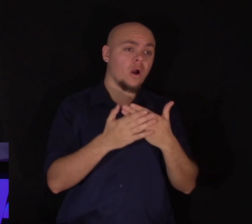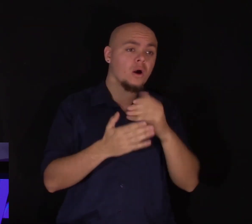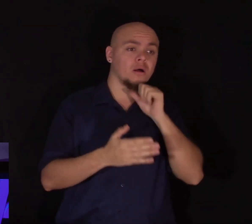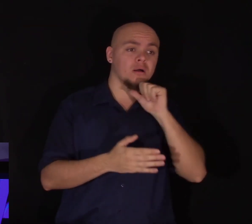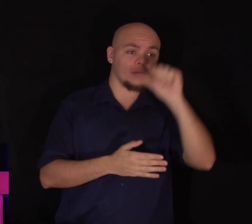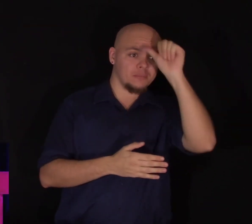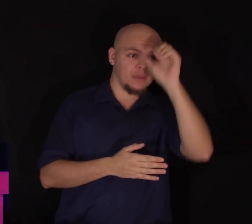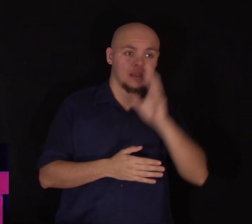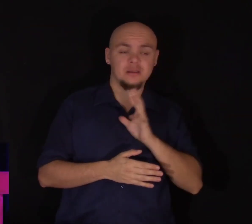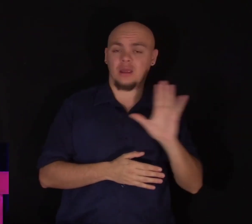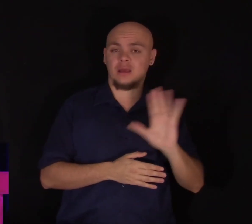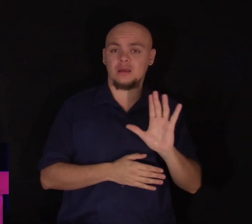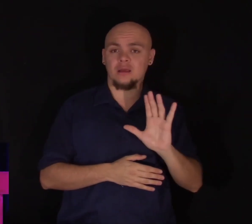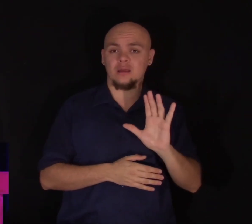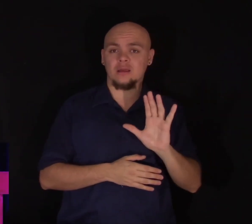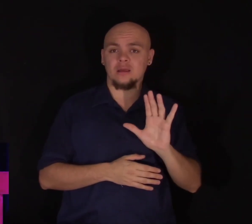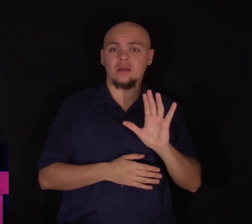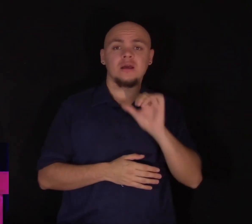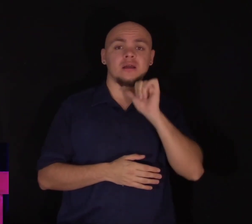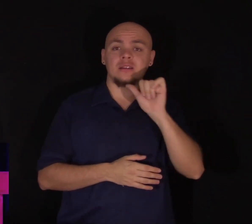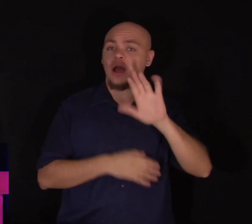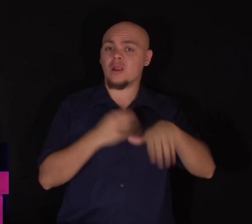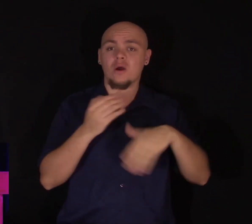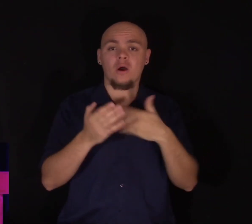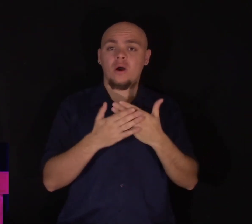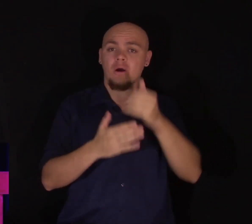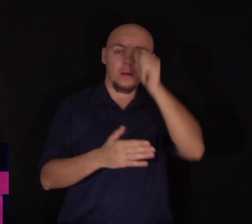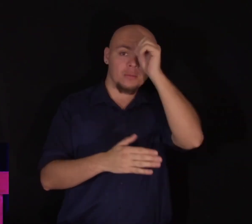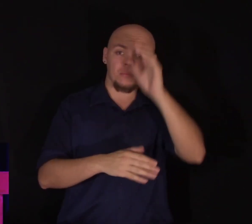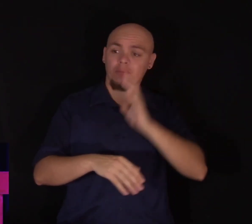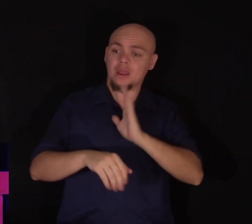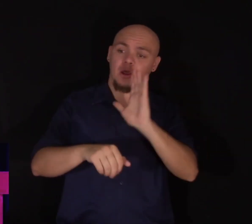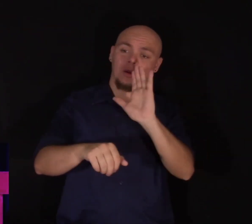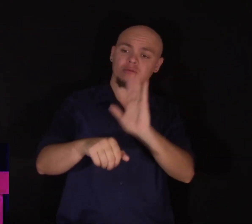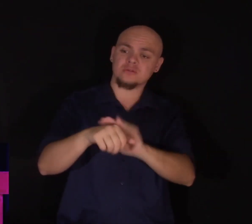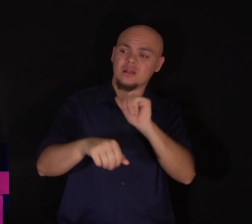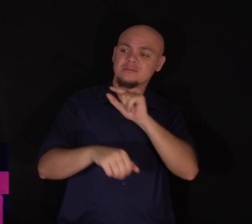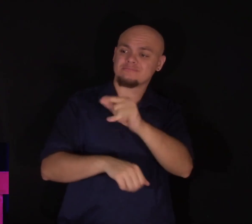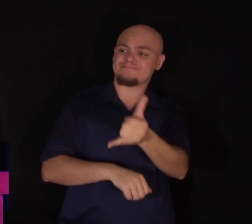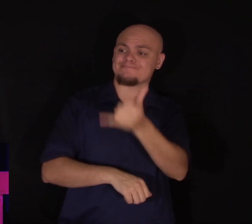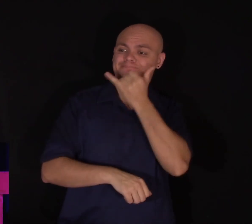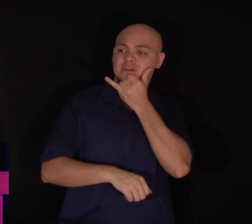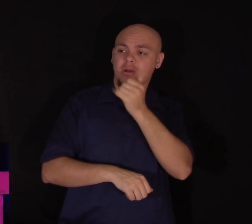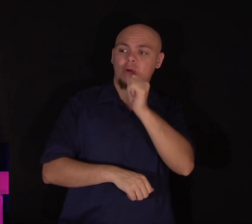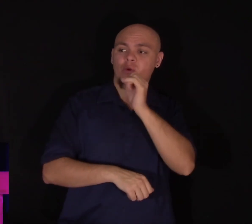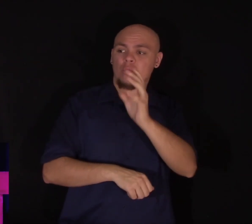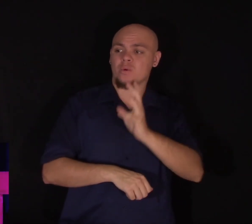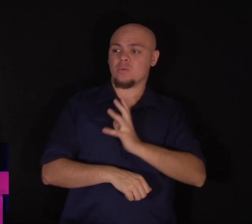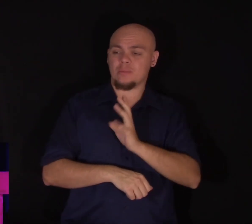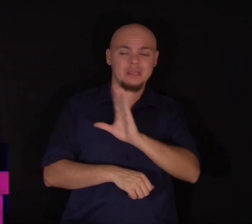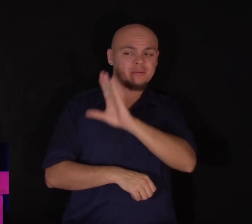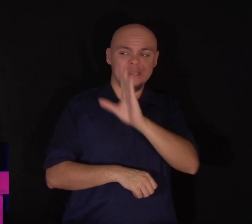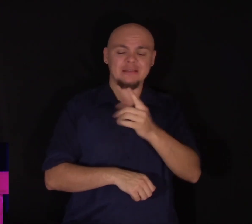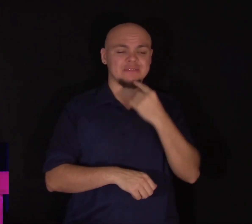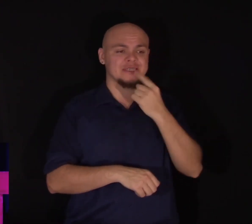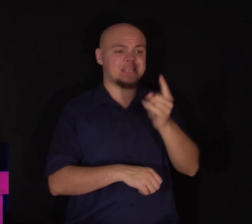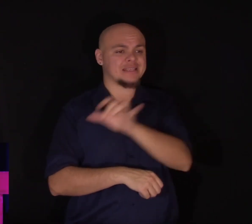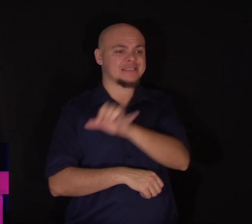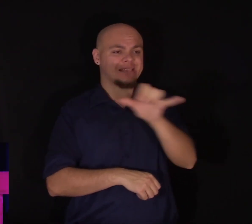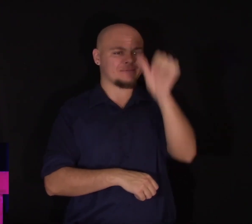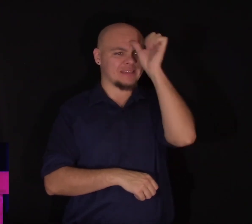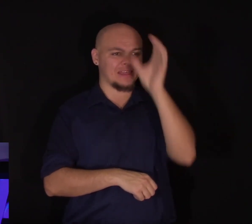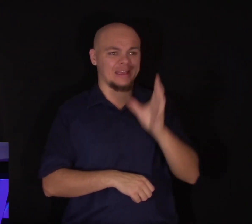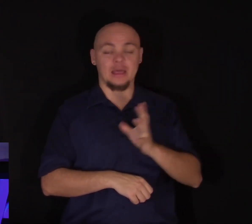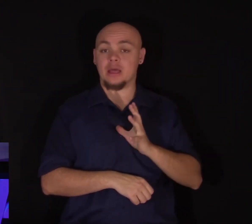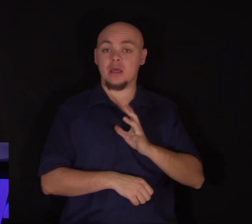like this? Not all men are calling out their friends when he says something to a woman he would never say to a guy. Not all men